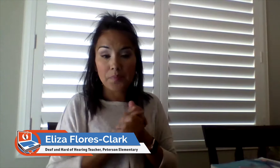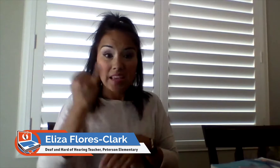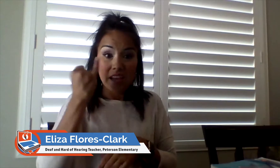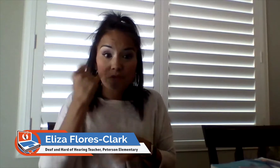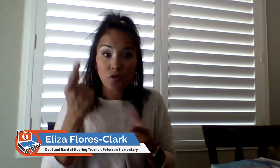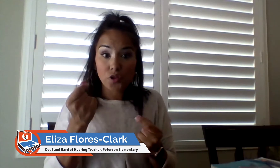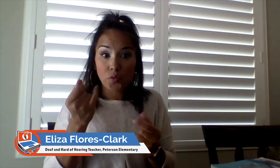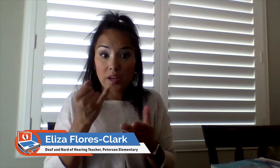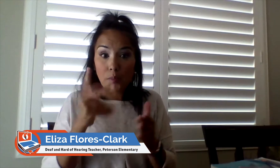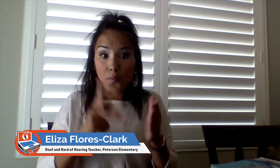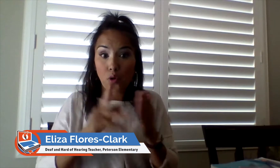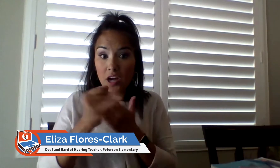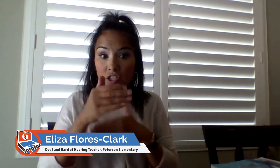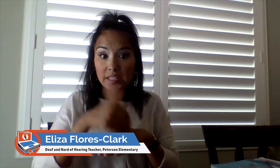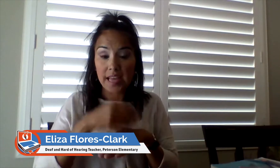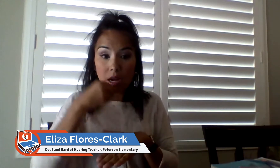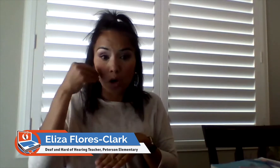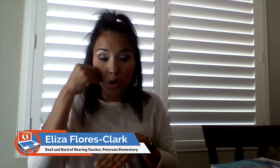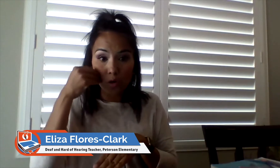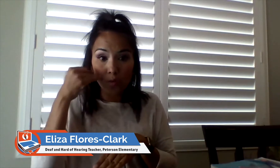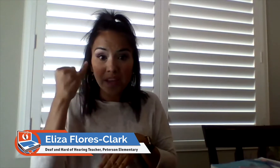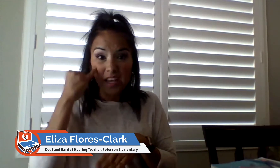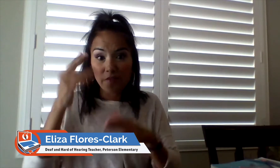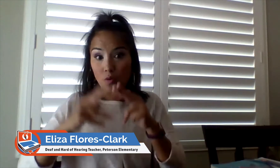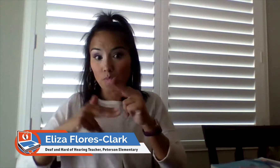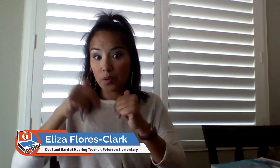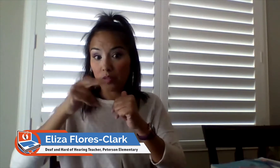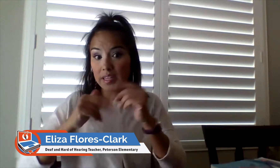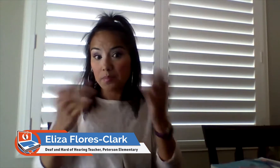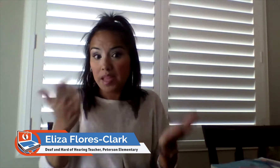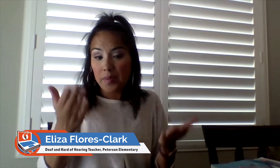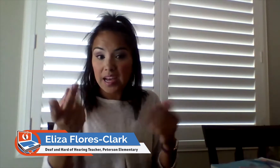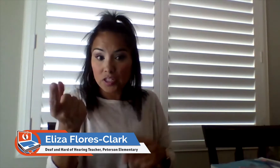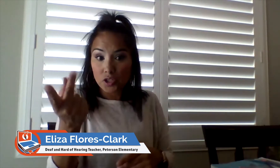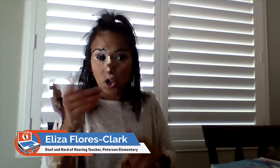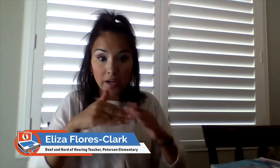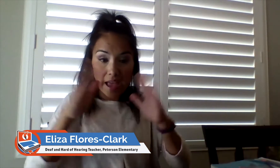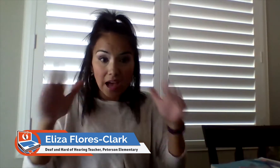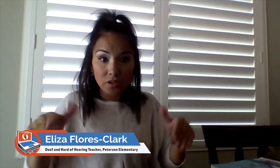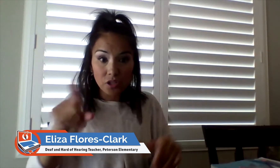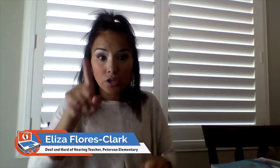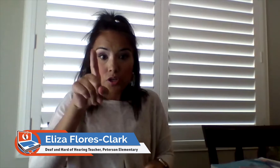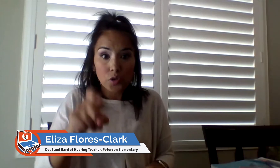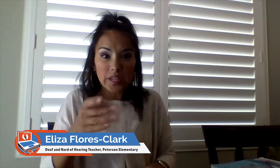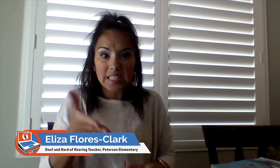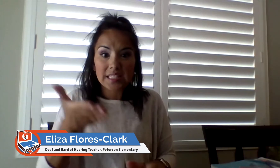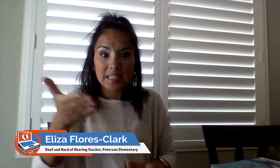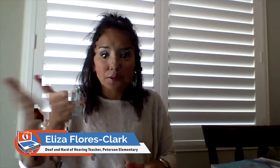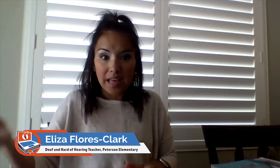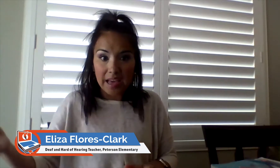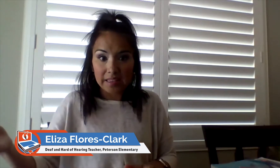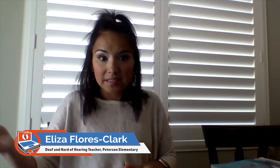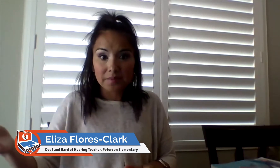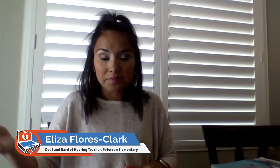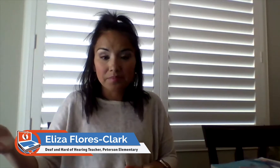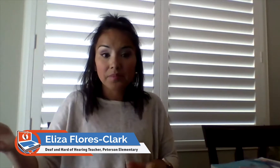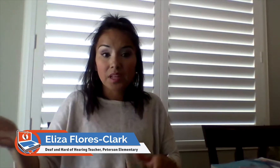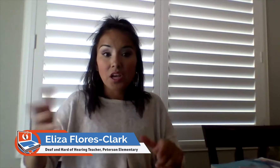If you're doing a project at home, if you're building maybe a doghouse, you need supplies.